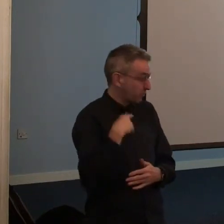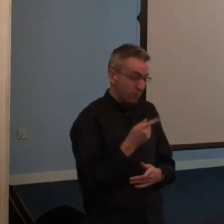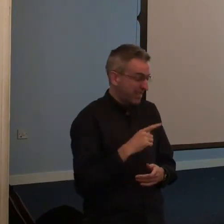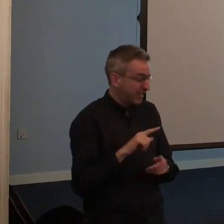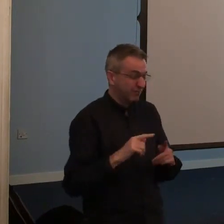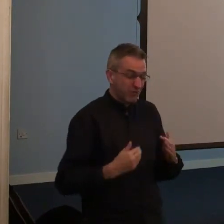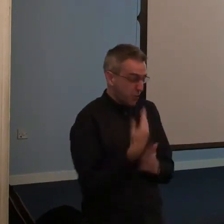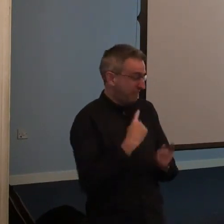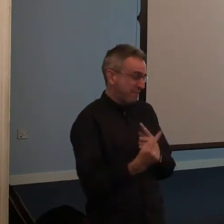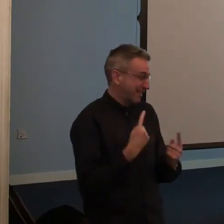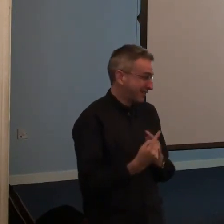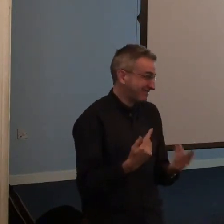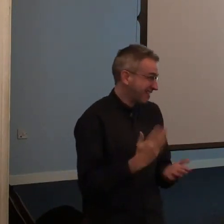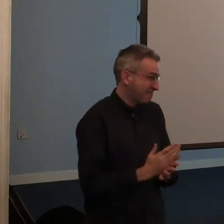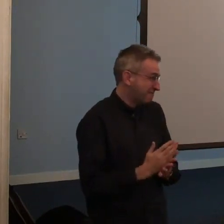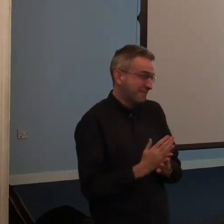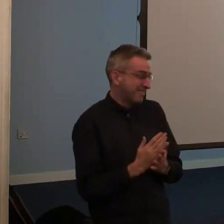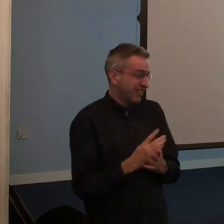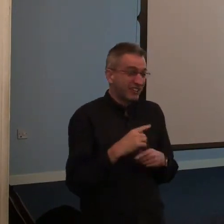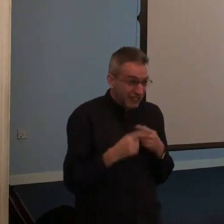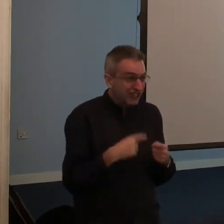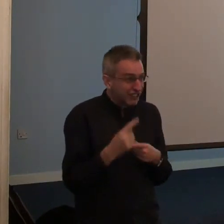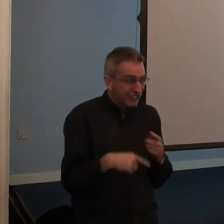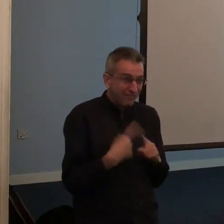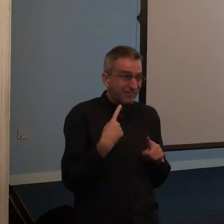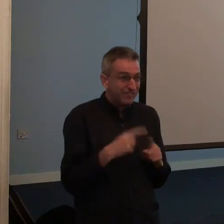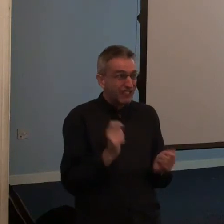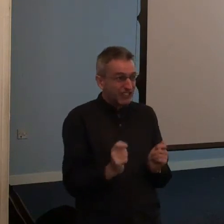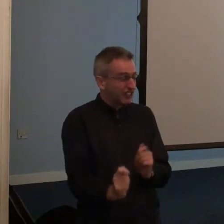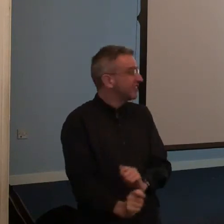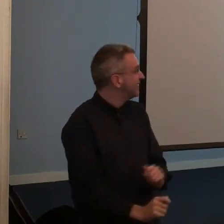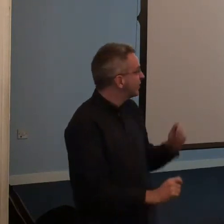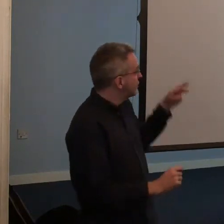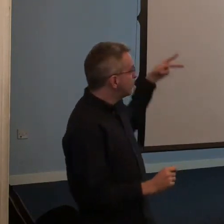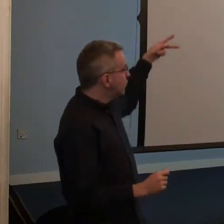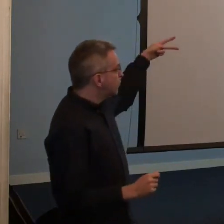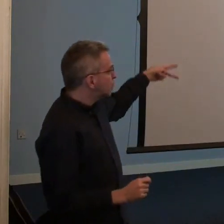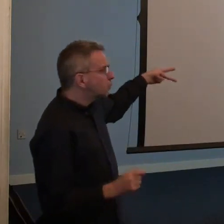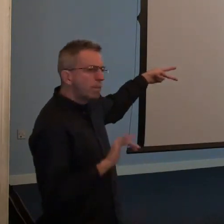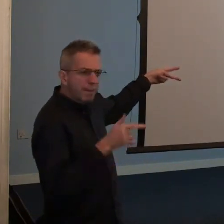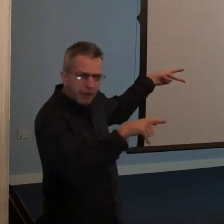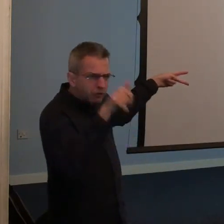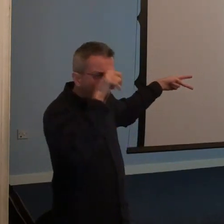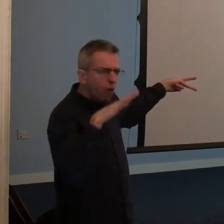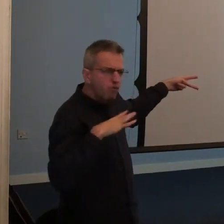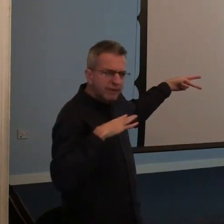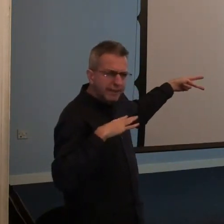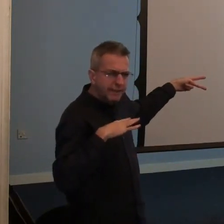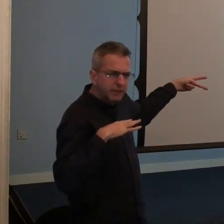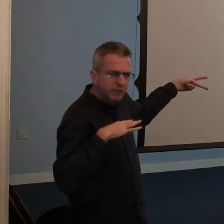you something new, you know, tell you about some new information that's occurred, because this is constantly evolving. The last 2 points in the slide